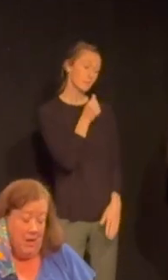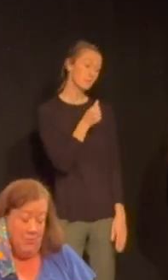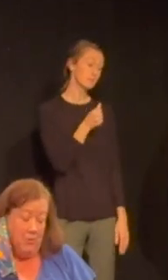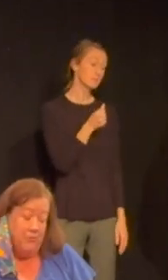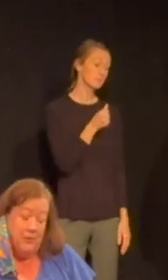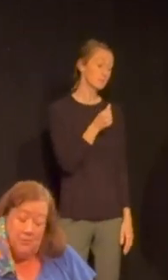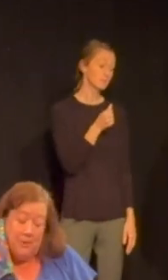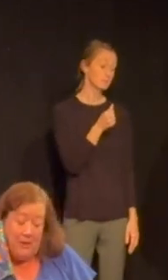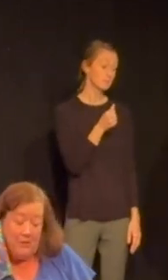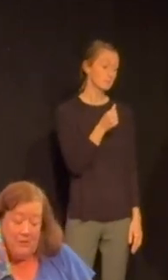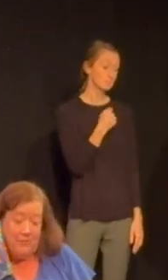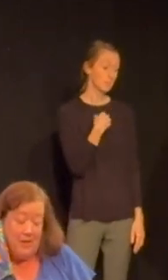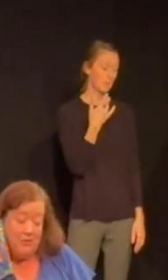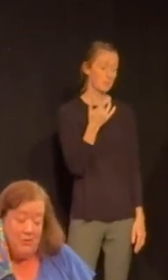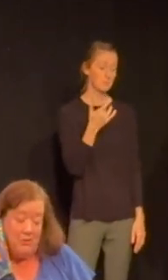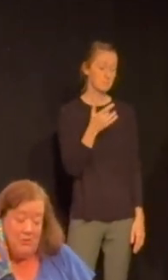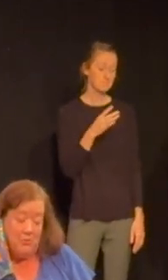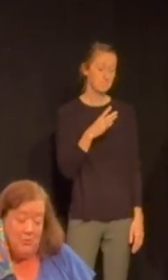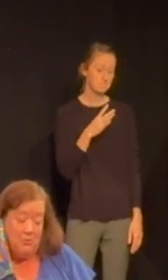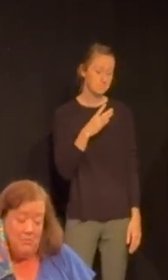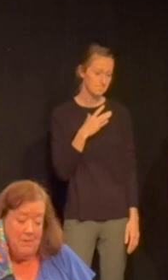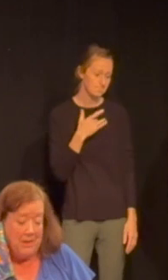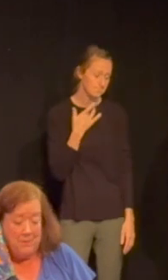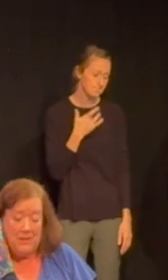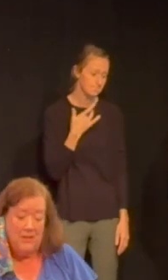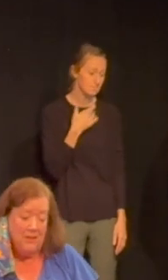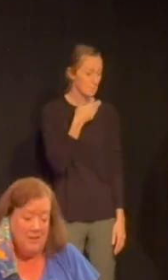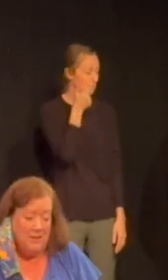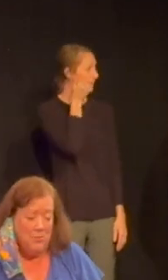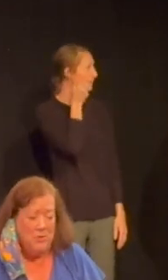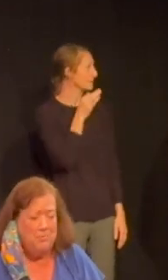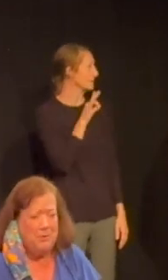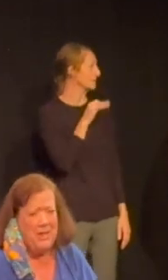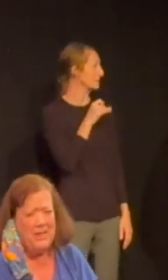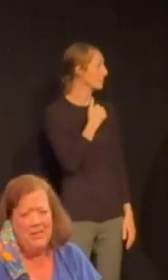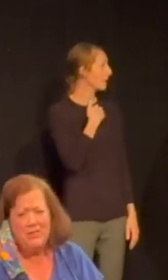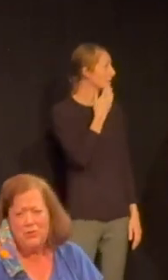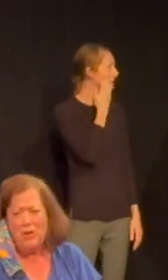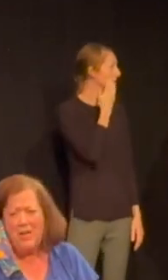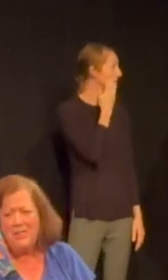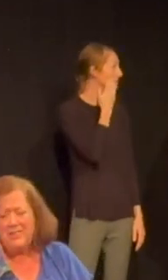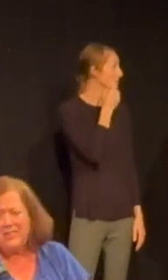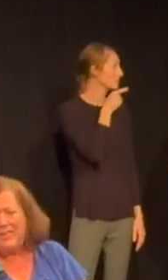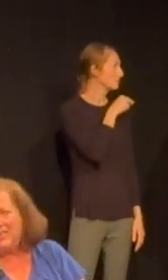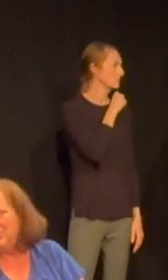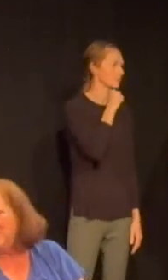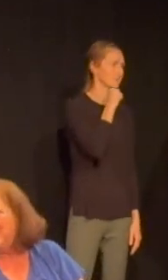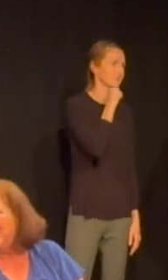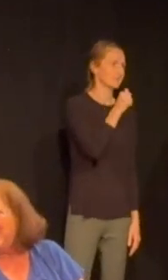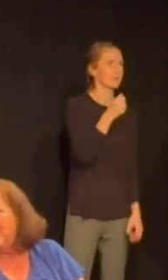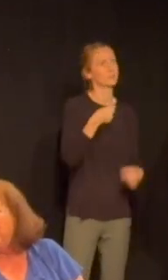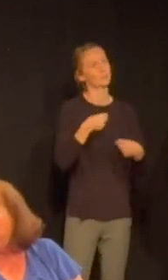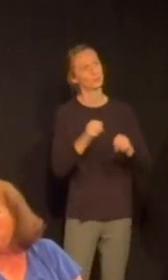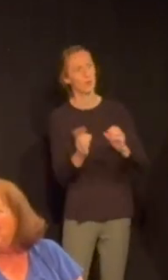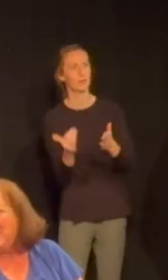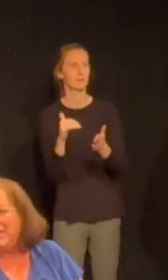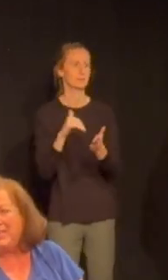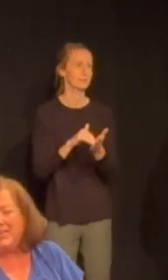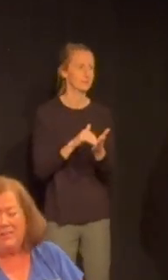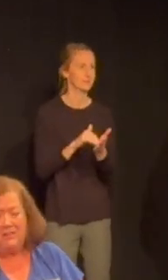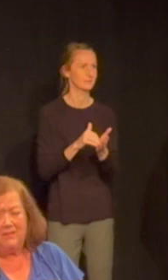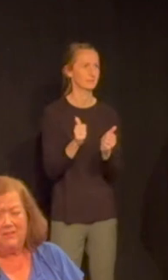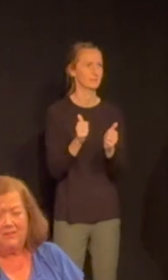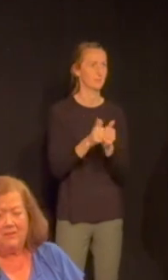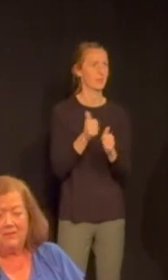But I would feel better if I knew you maybe weren't planning on trying this again with some other old